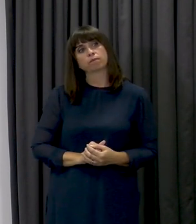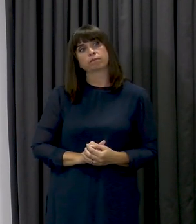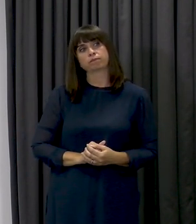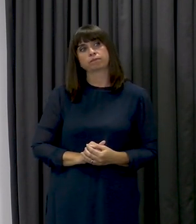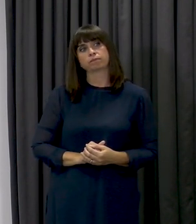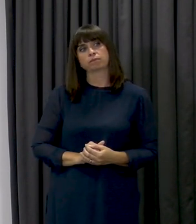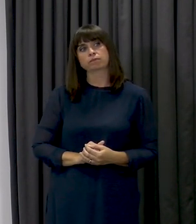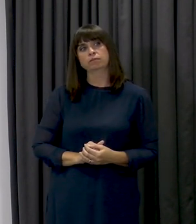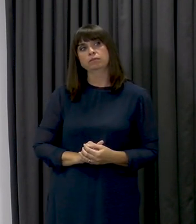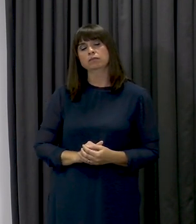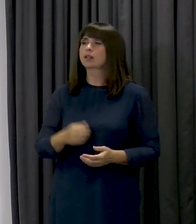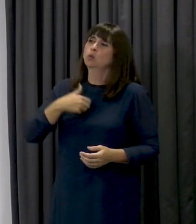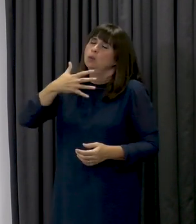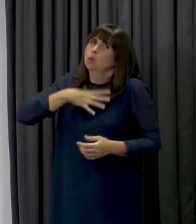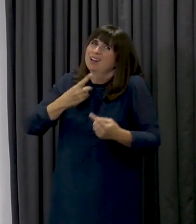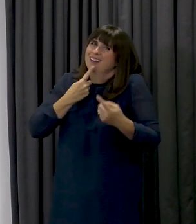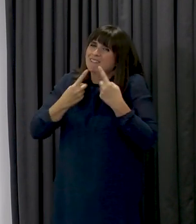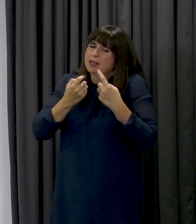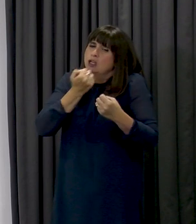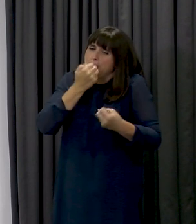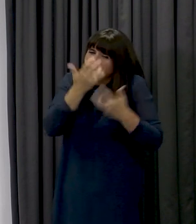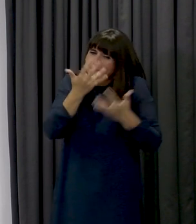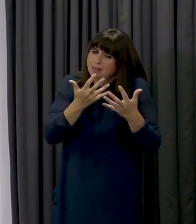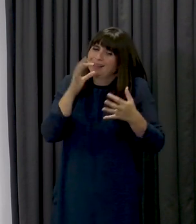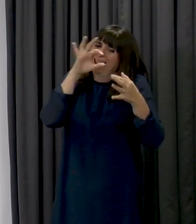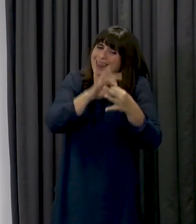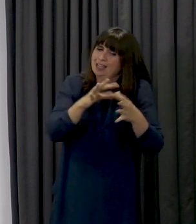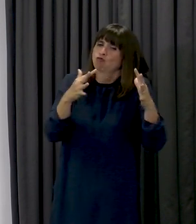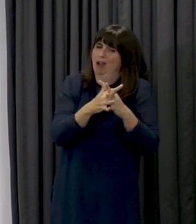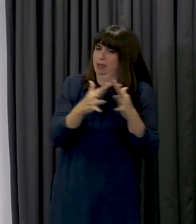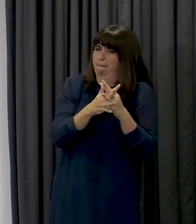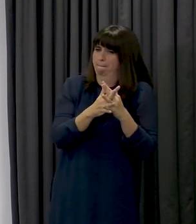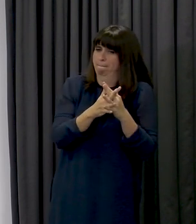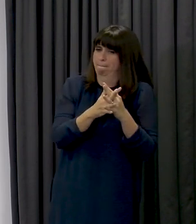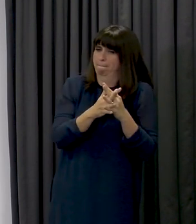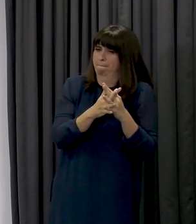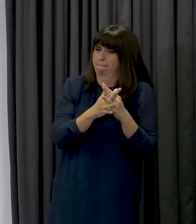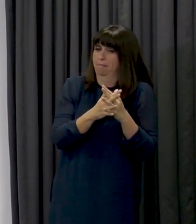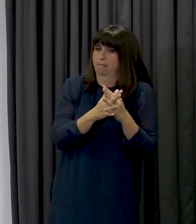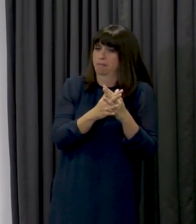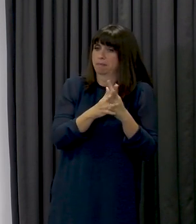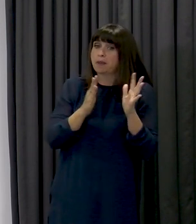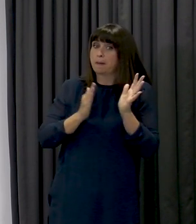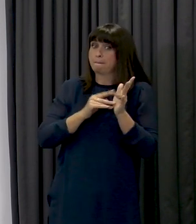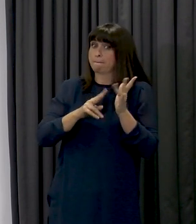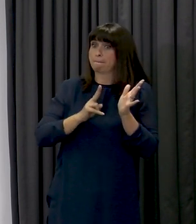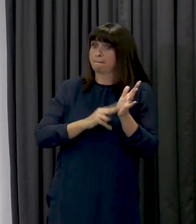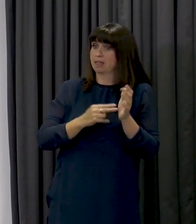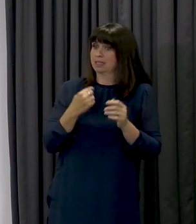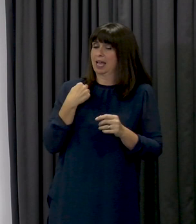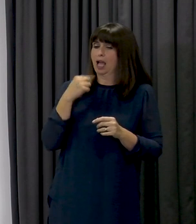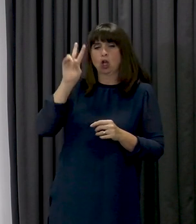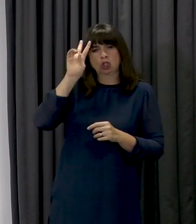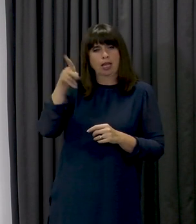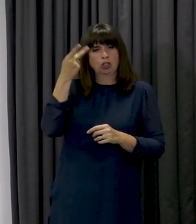for local Wrexham-specific data, but it's been given out on a health board level. That changed on Monday when the U-turn took